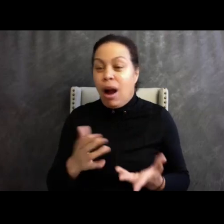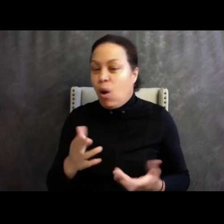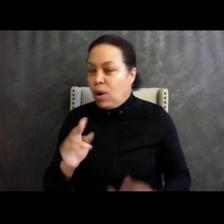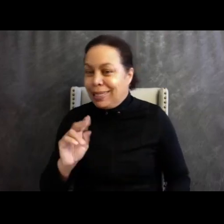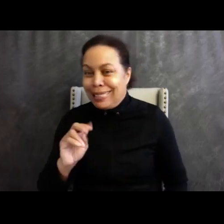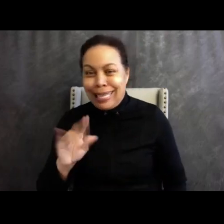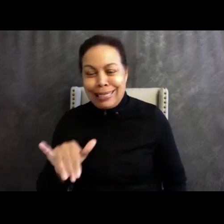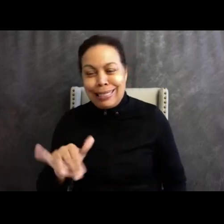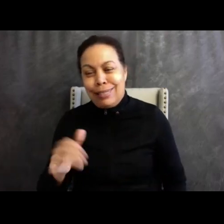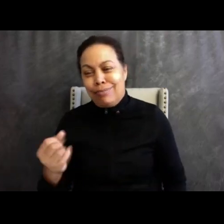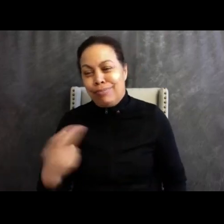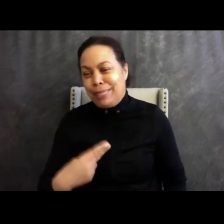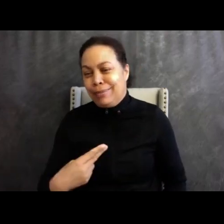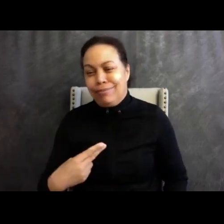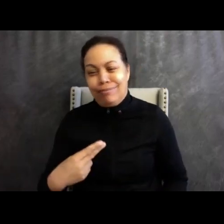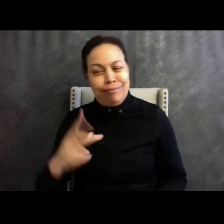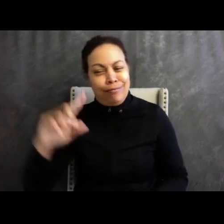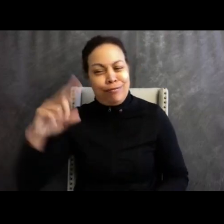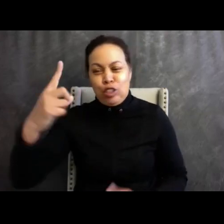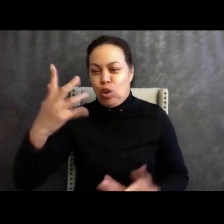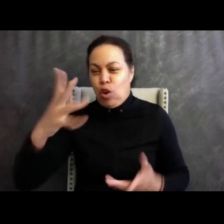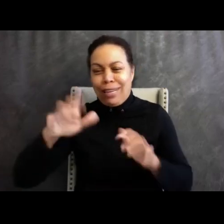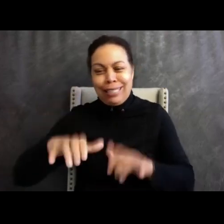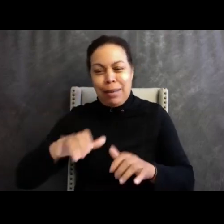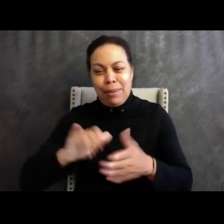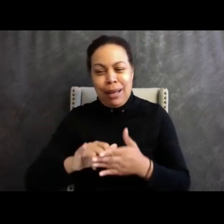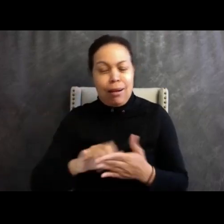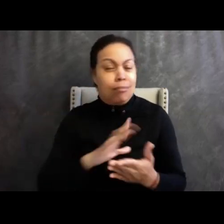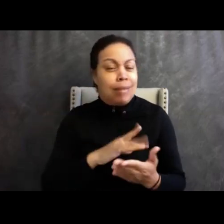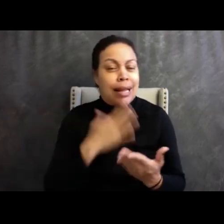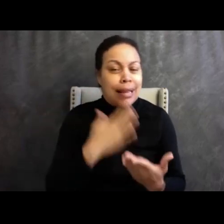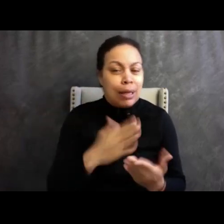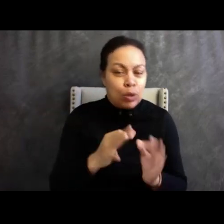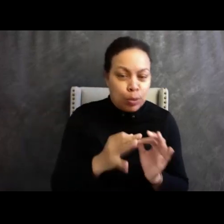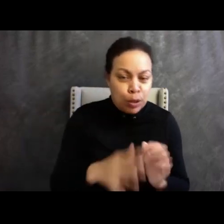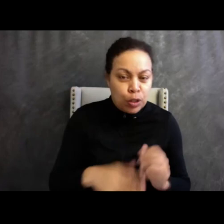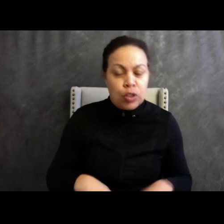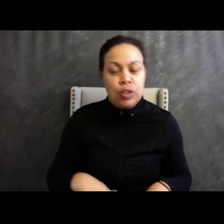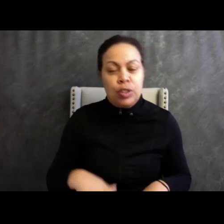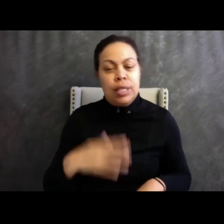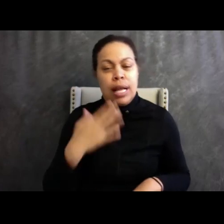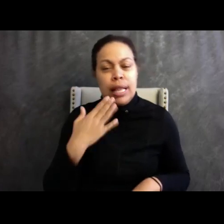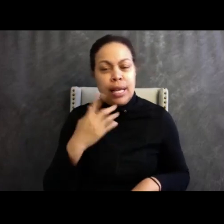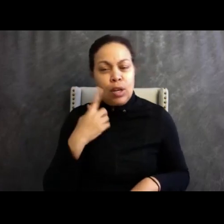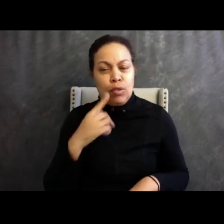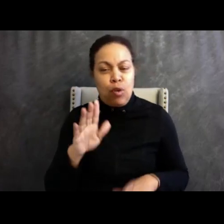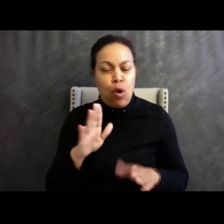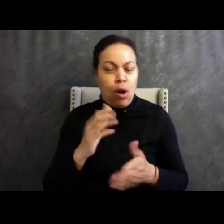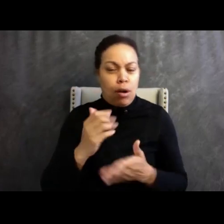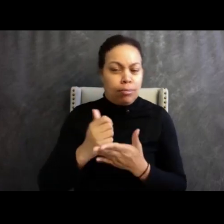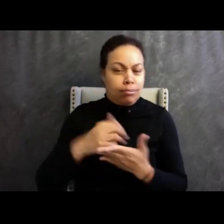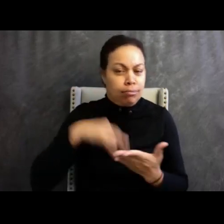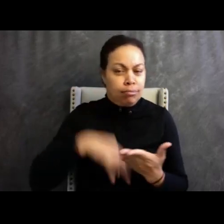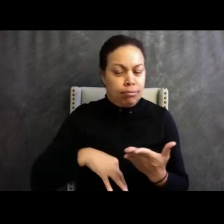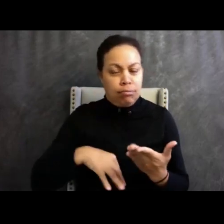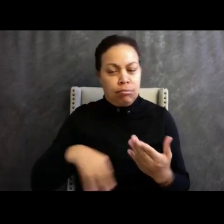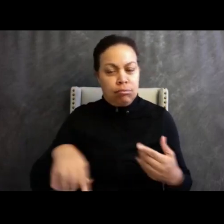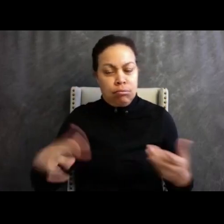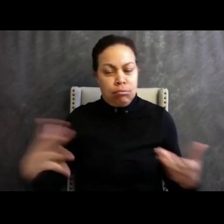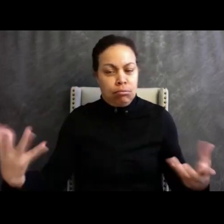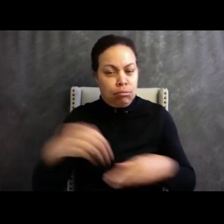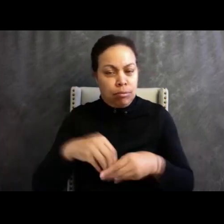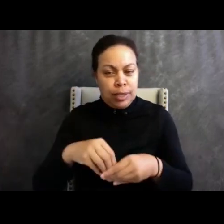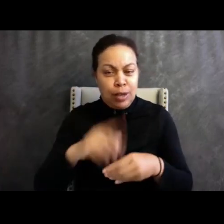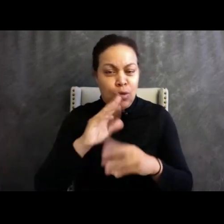beat me to it. Great. So anyway, thank you so much for our interpreters for being a really great asset in terms of this